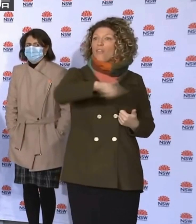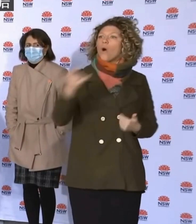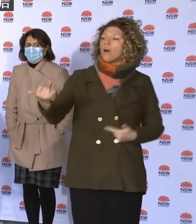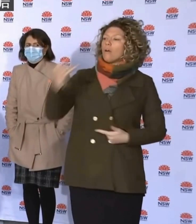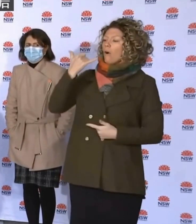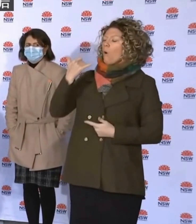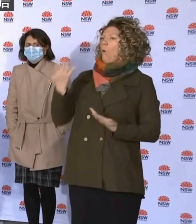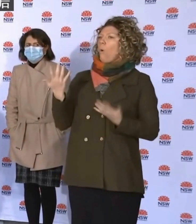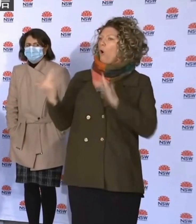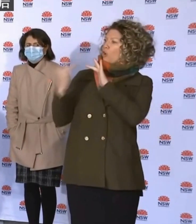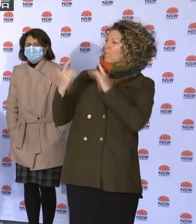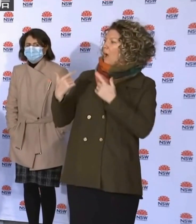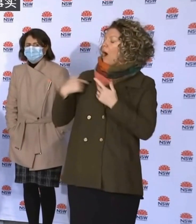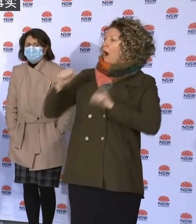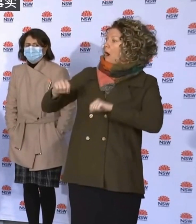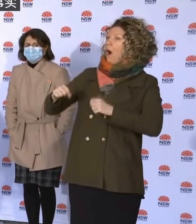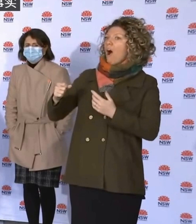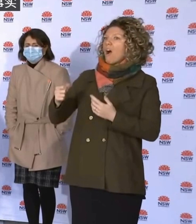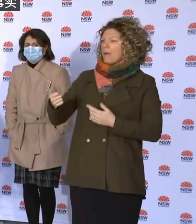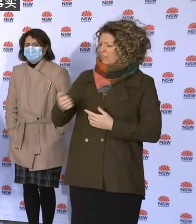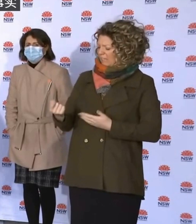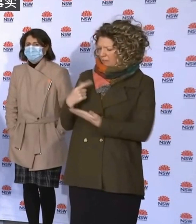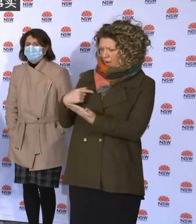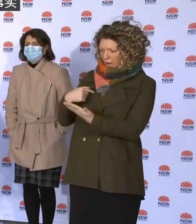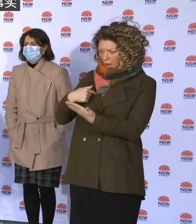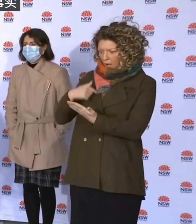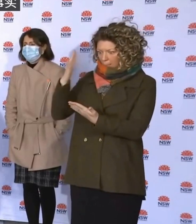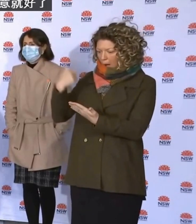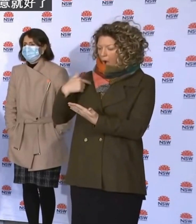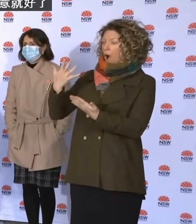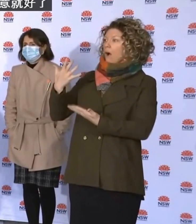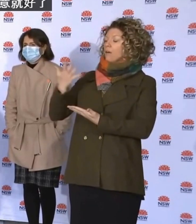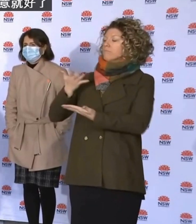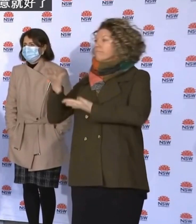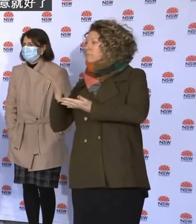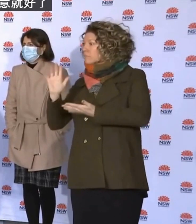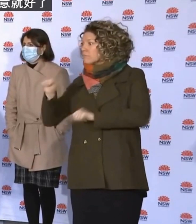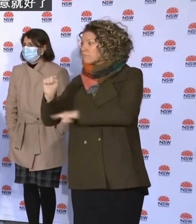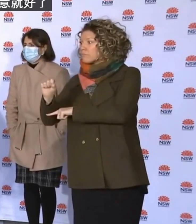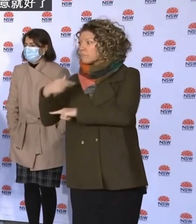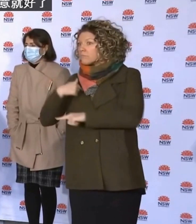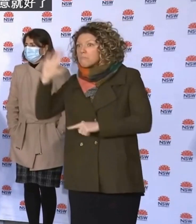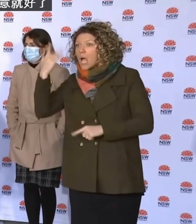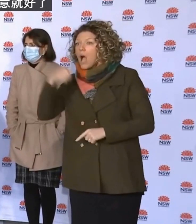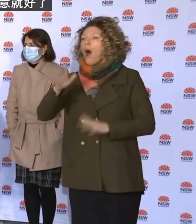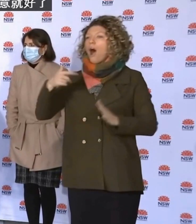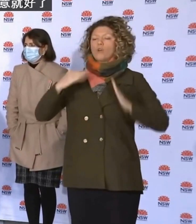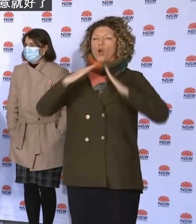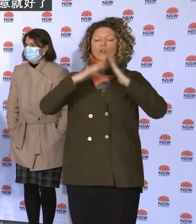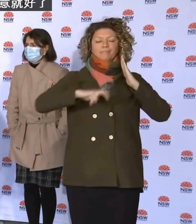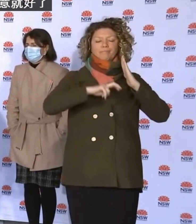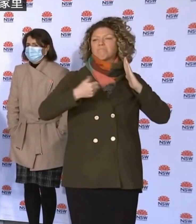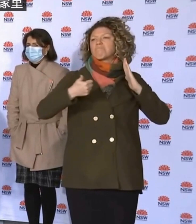individuals? When they get that text and then the follow-up phone call, the fact that they're now isolating, and I think it's very, if I could just